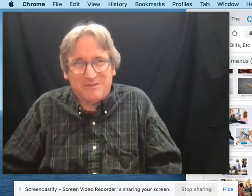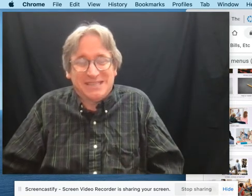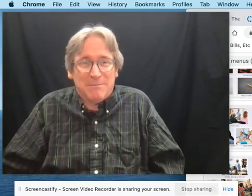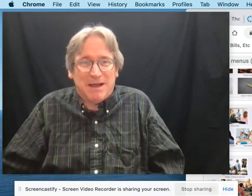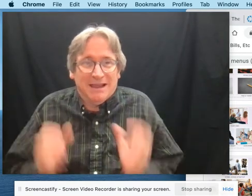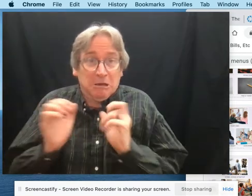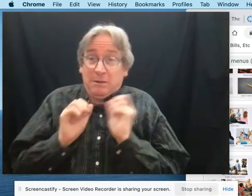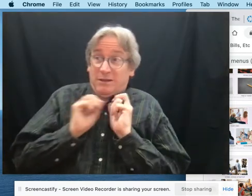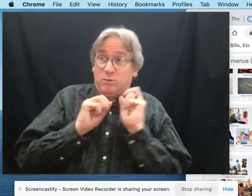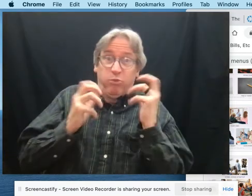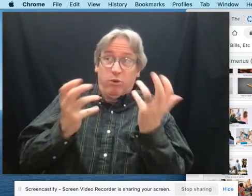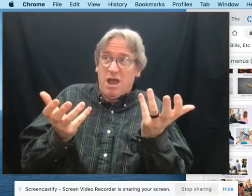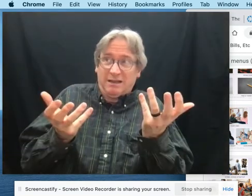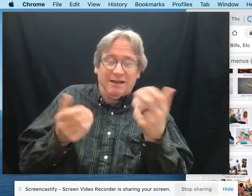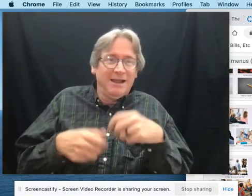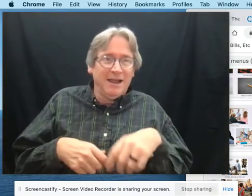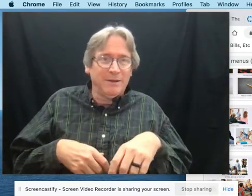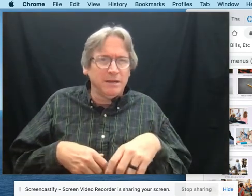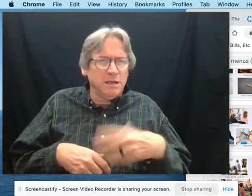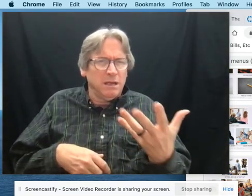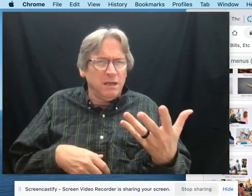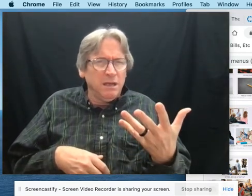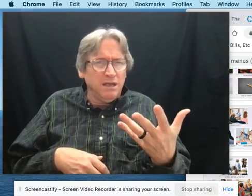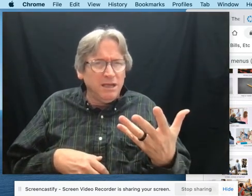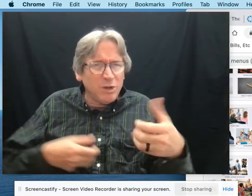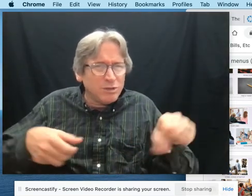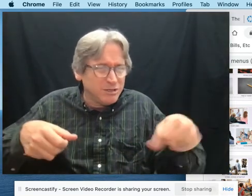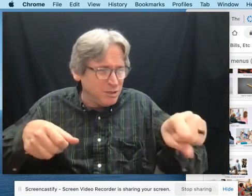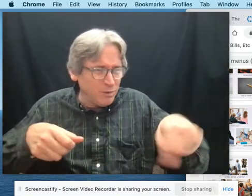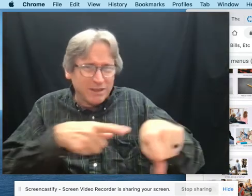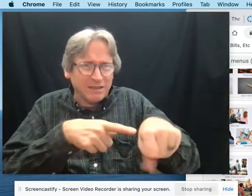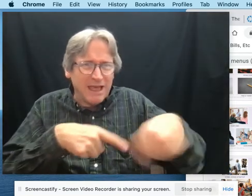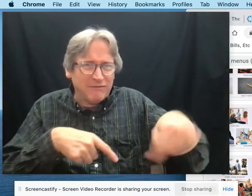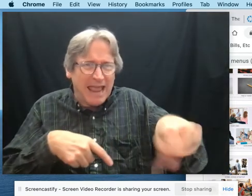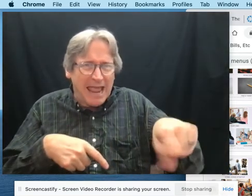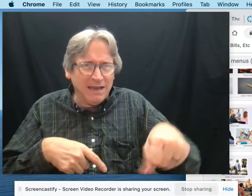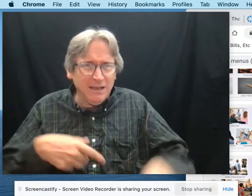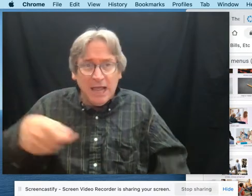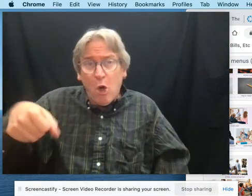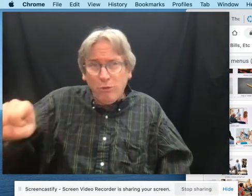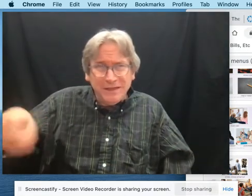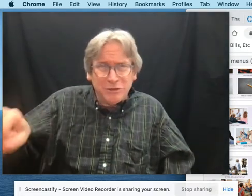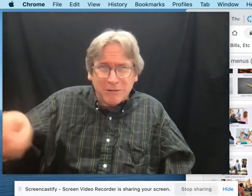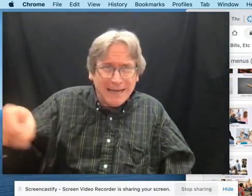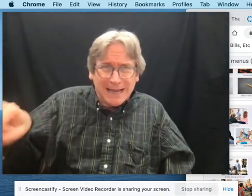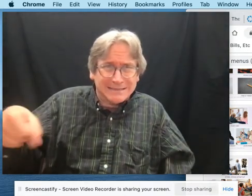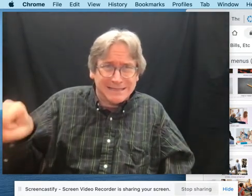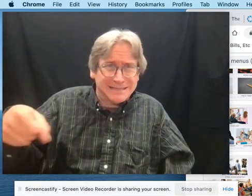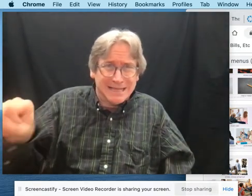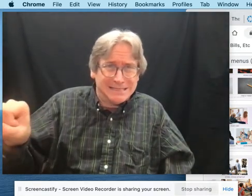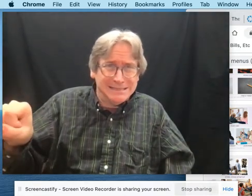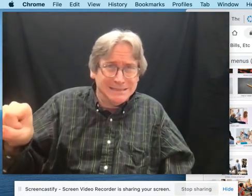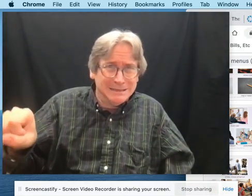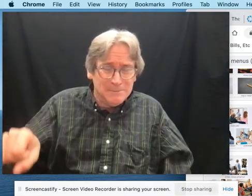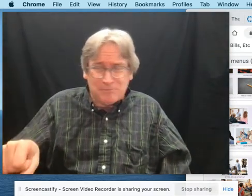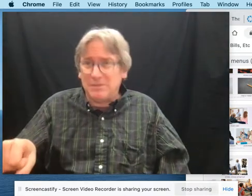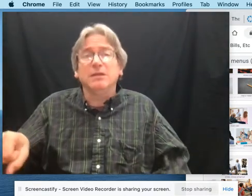interpreting for him. He slapped my hand. I'm like, what? He went, you don't do it with the left hand. Only the right hand does